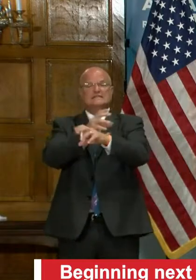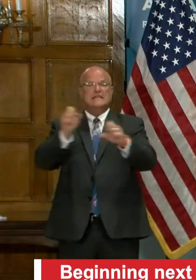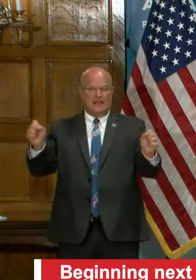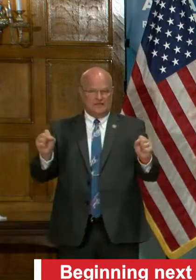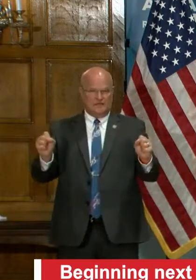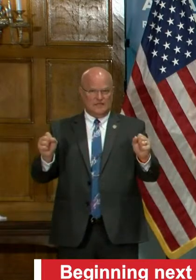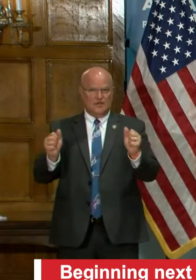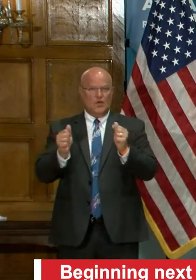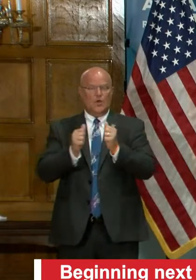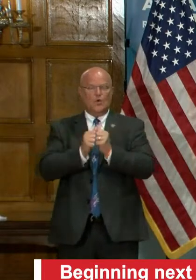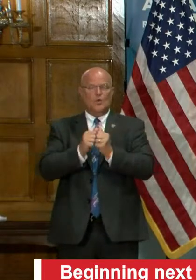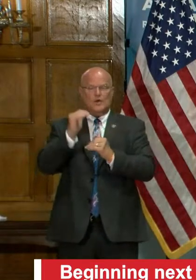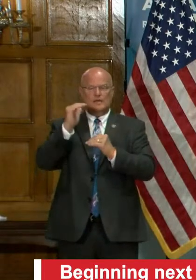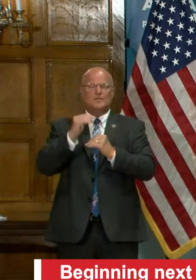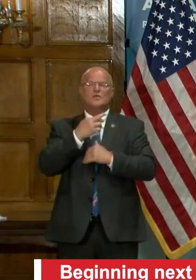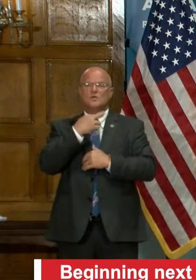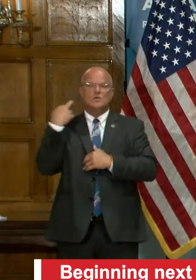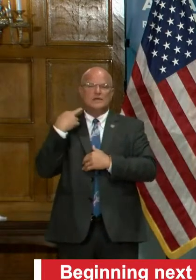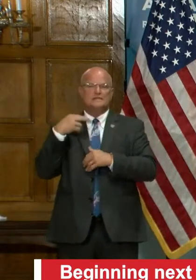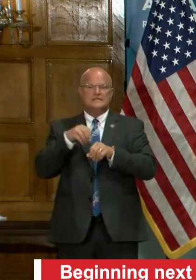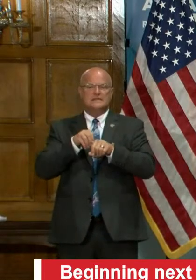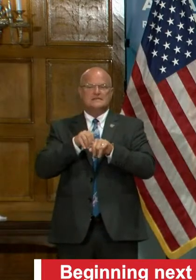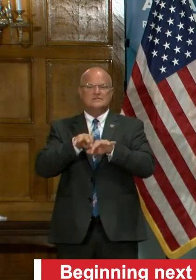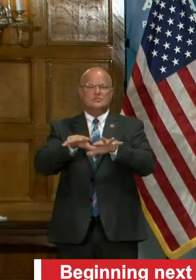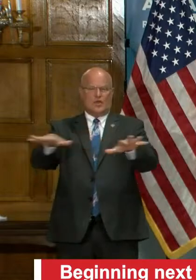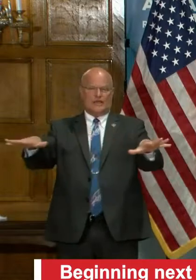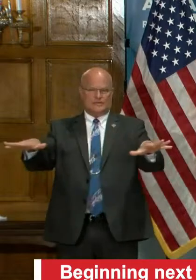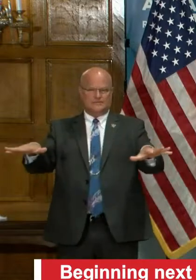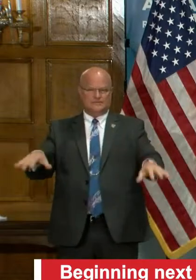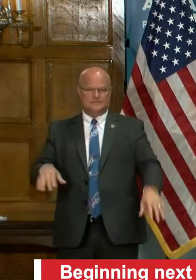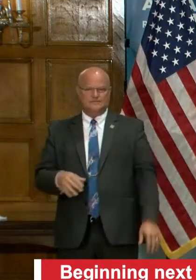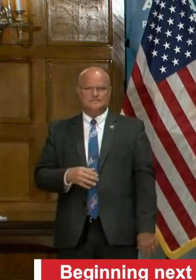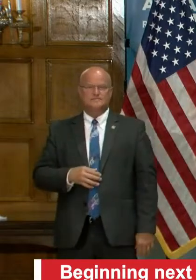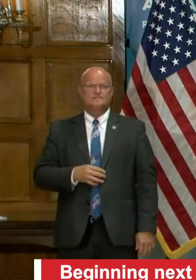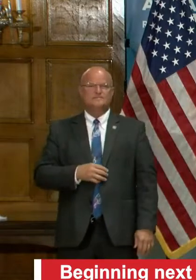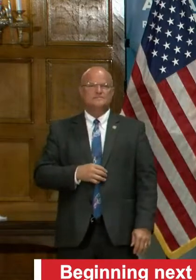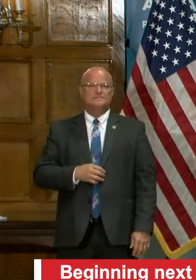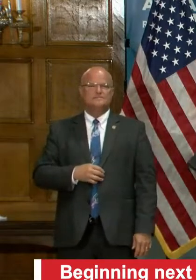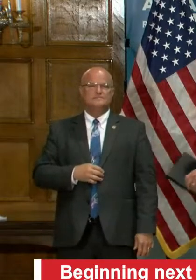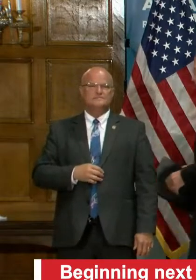safely with minimal risk of spread of COVID-19.